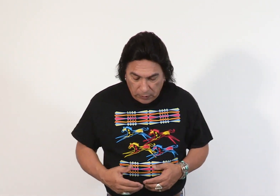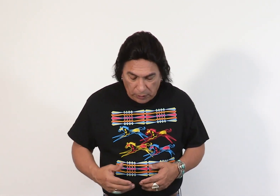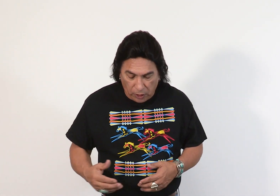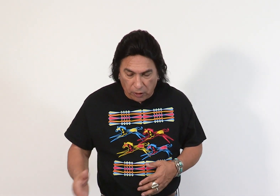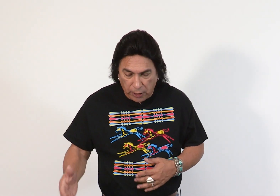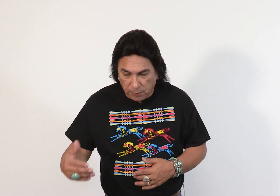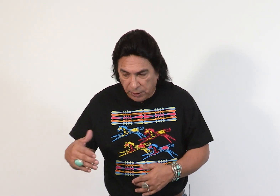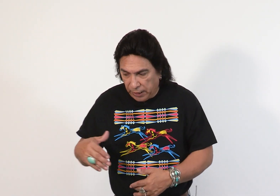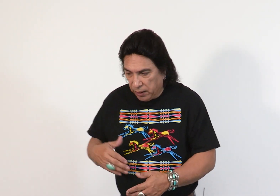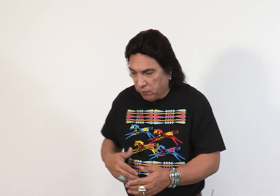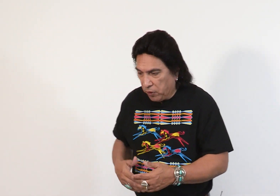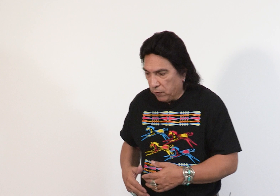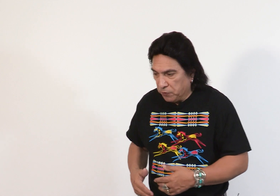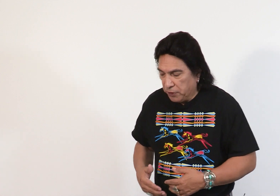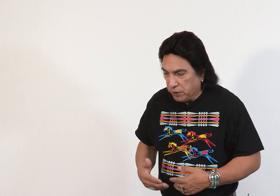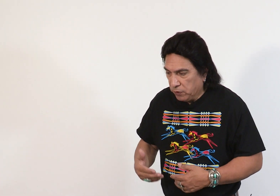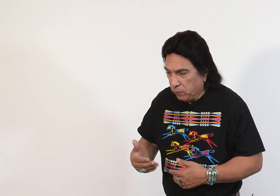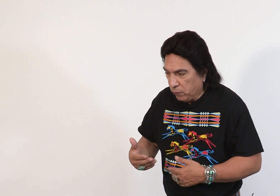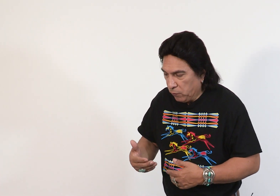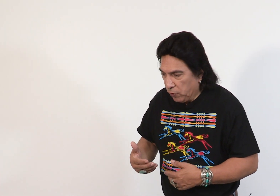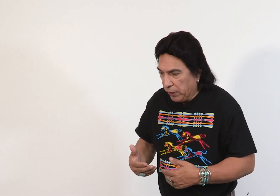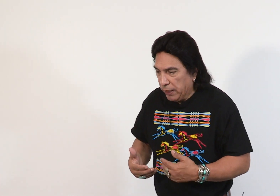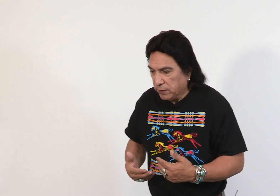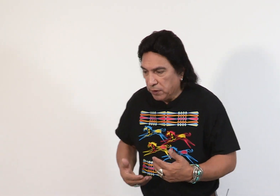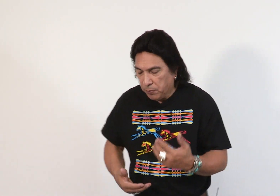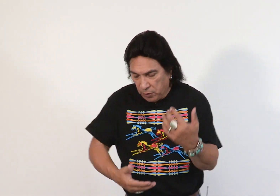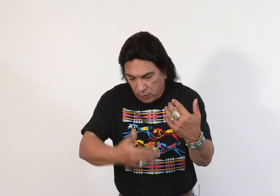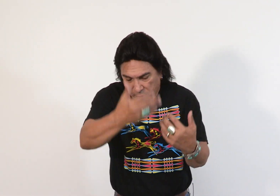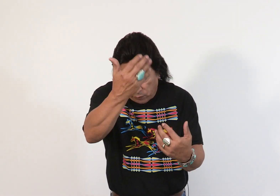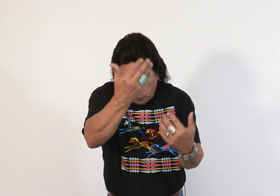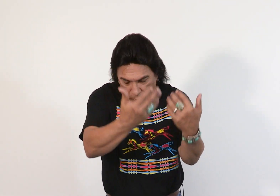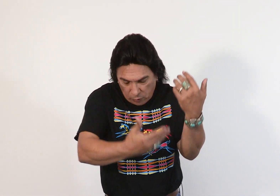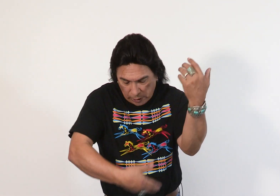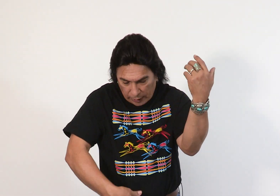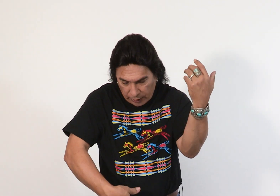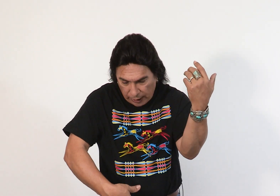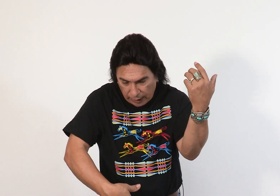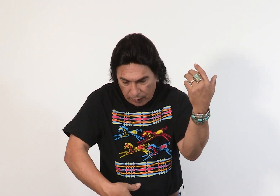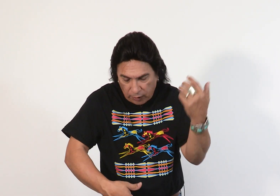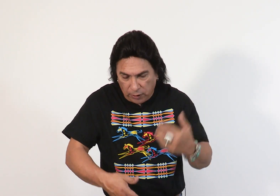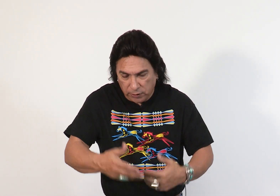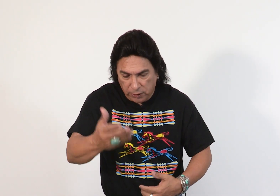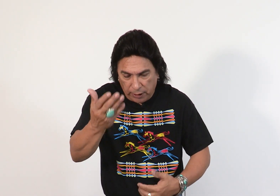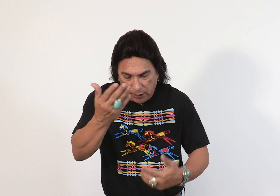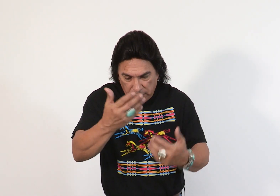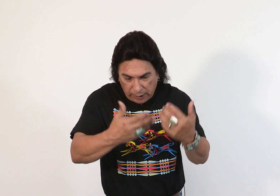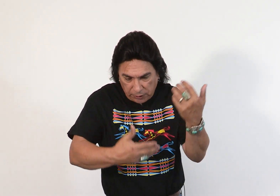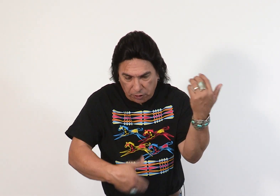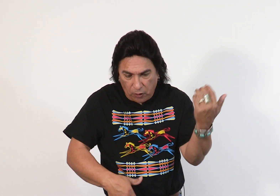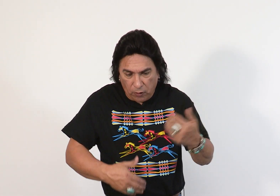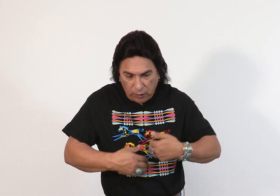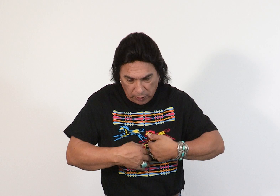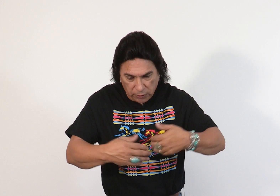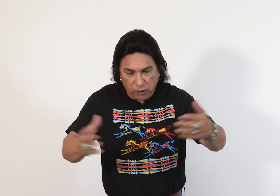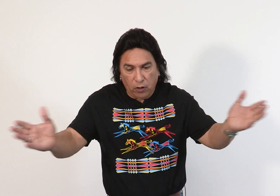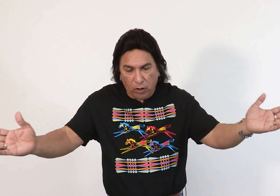A lot of times at the end of a conversation, when we're going to end something, we'll go like that. You could say, that's all, it's all